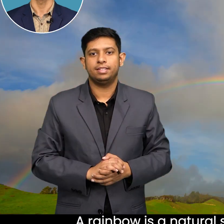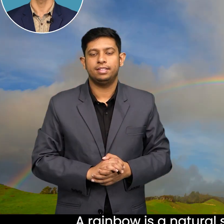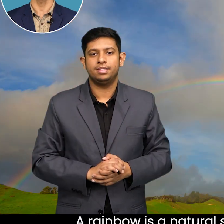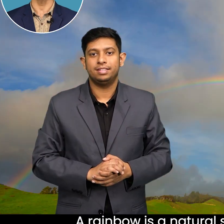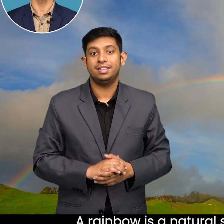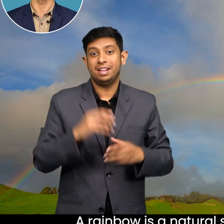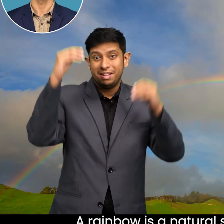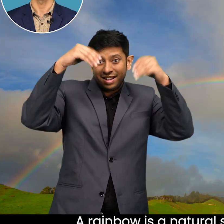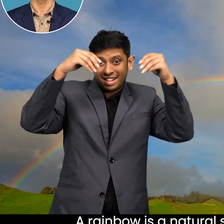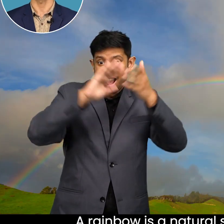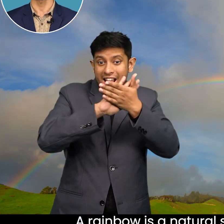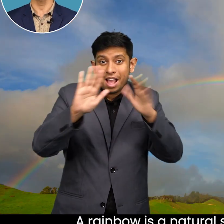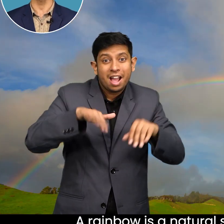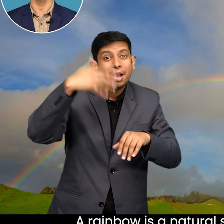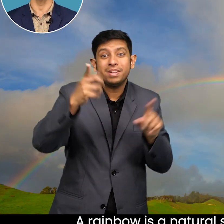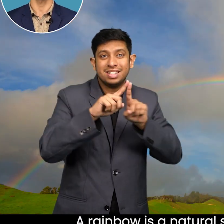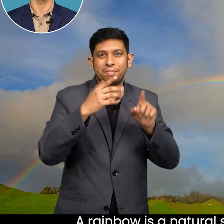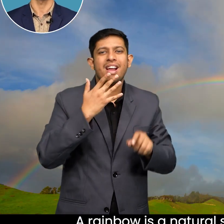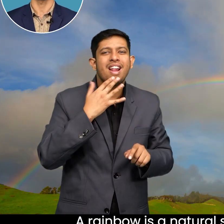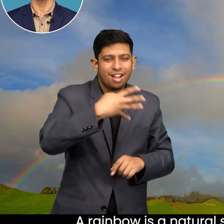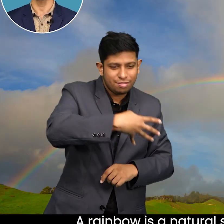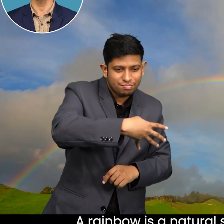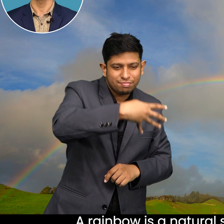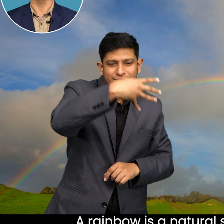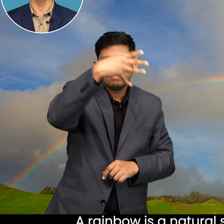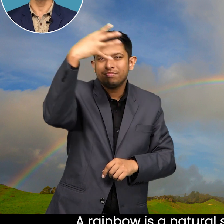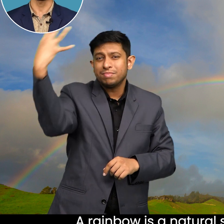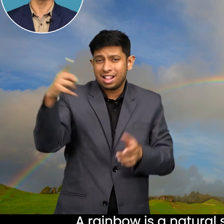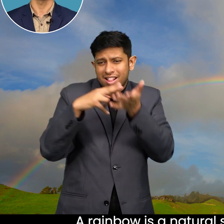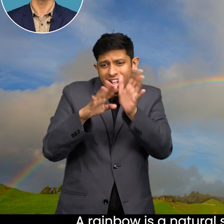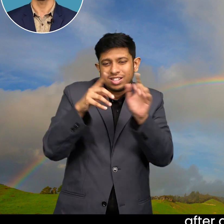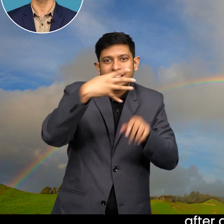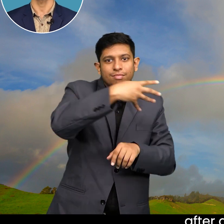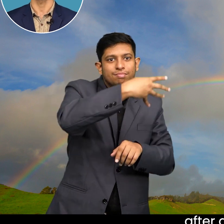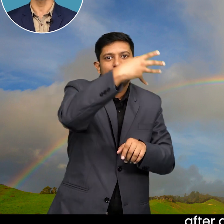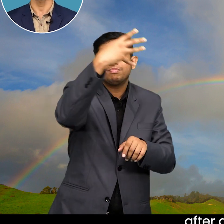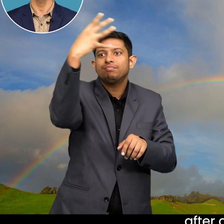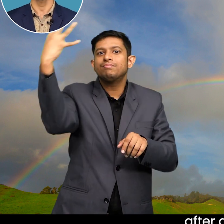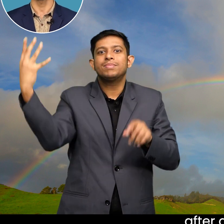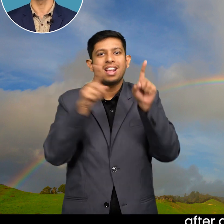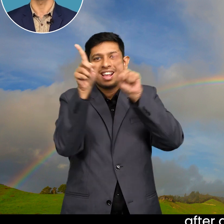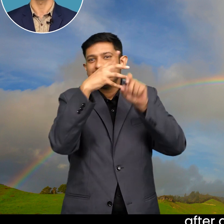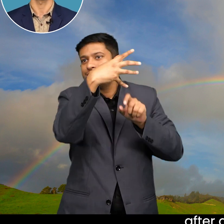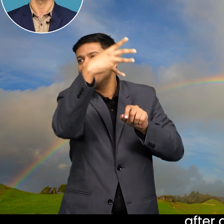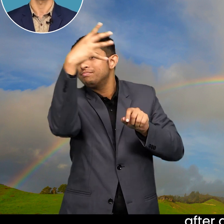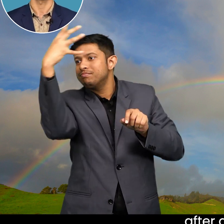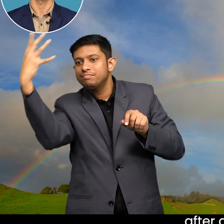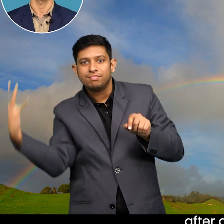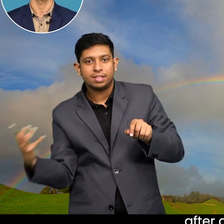A rainbow is a natural spectrum appearing in the sky after a rain showers.